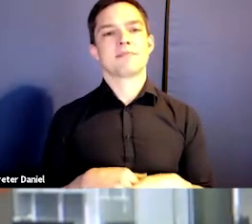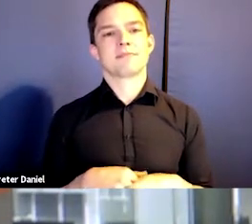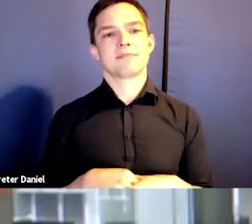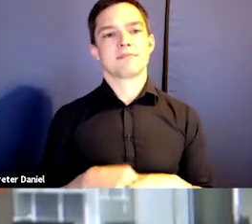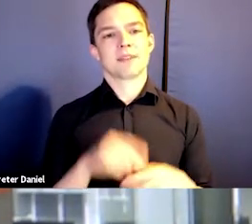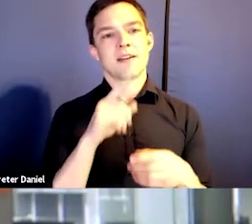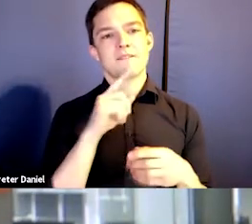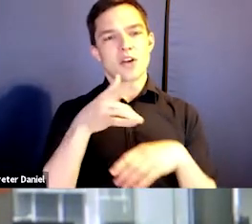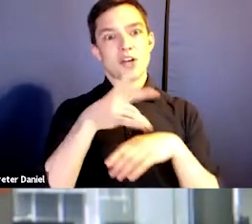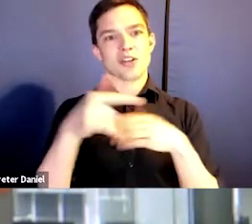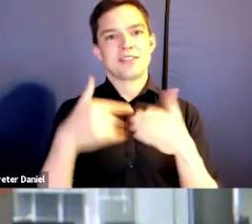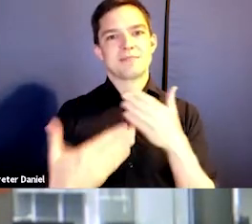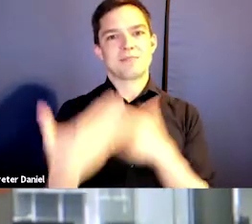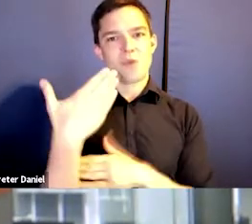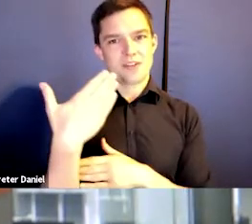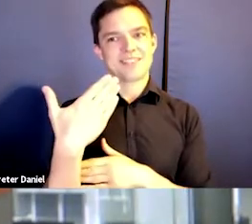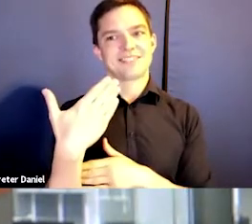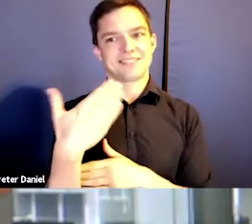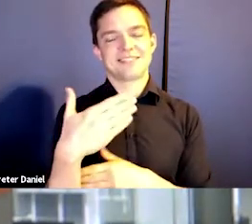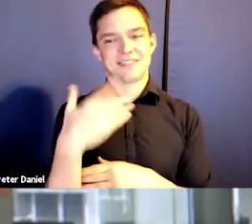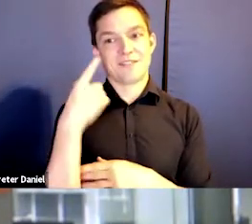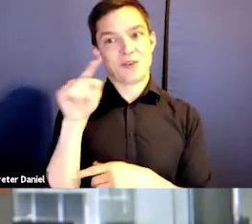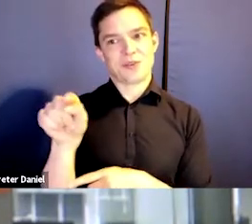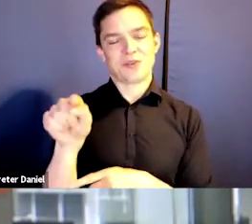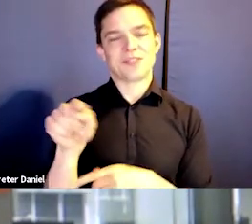very early this morning, I should say, for you.